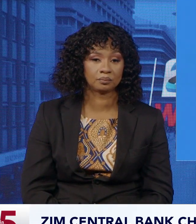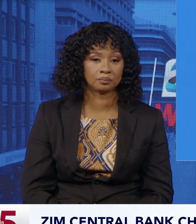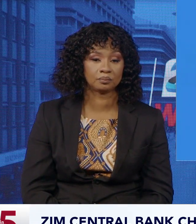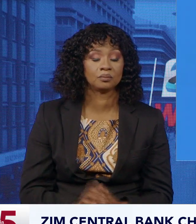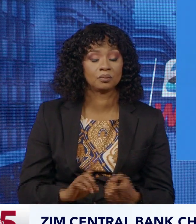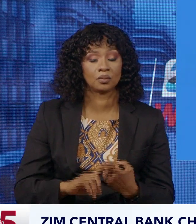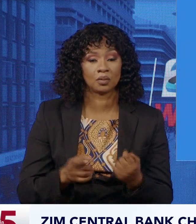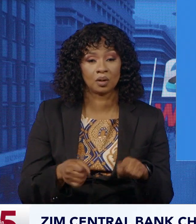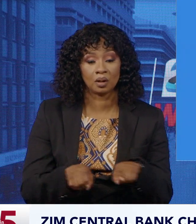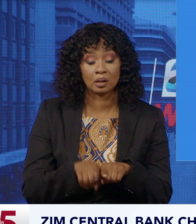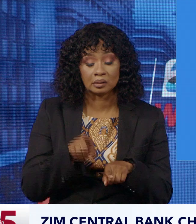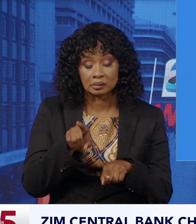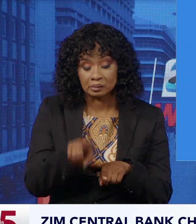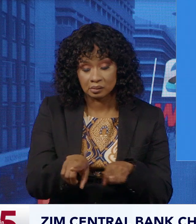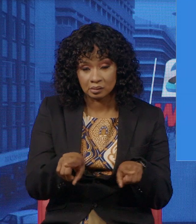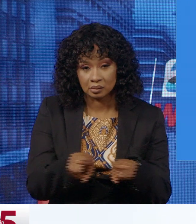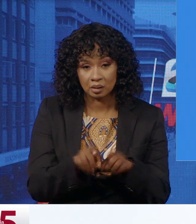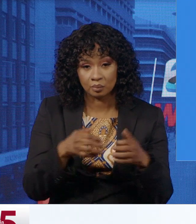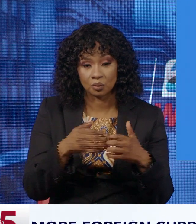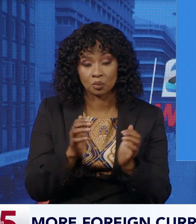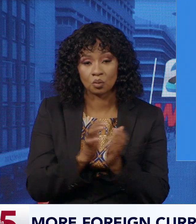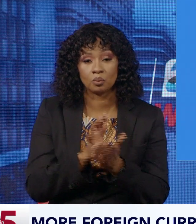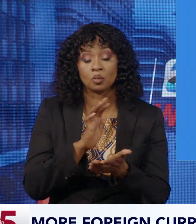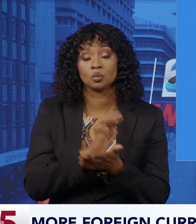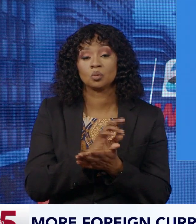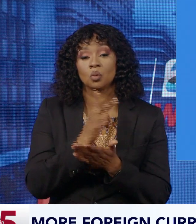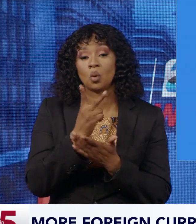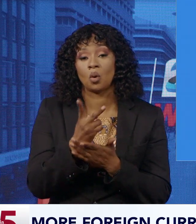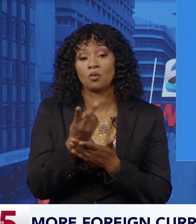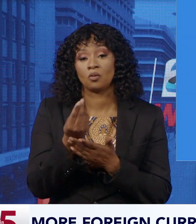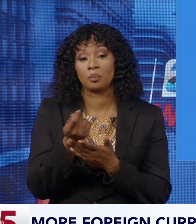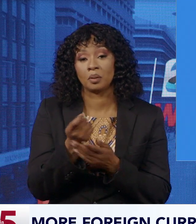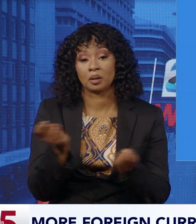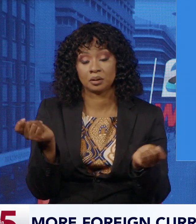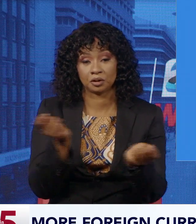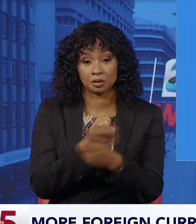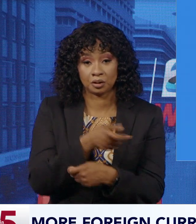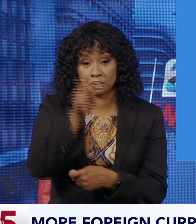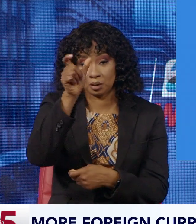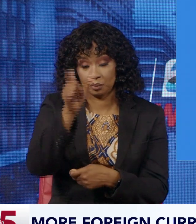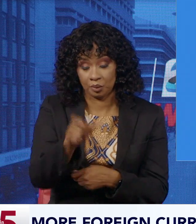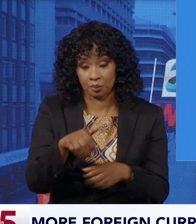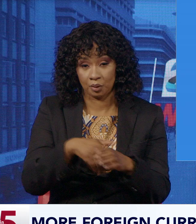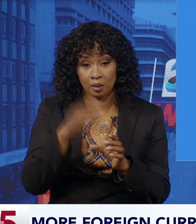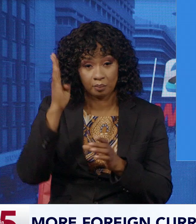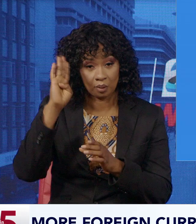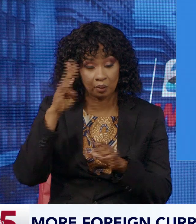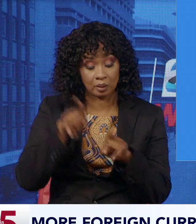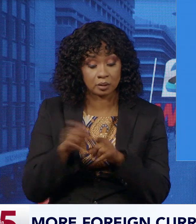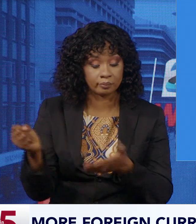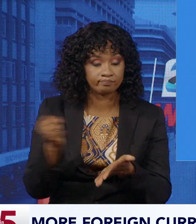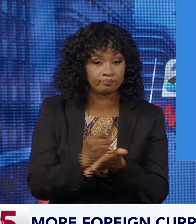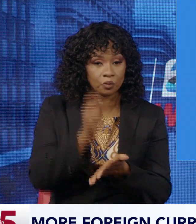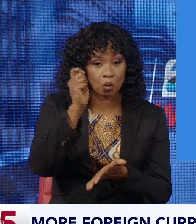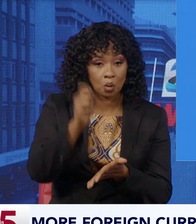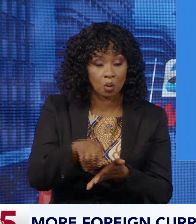In a related issue, a group of 12 suspected money changers have appeared at Bulawayo Magistrates Court over allegations of